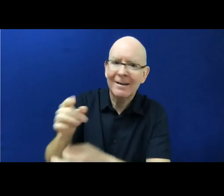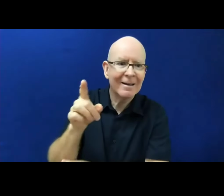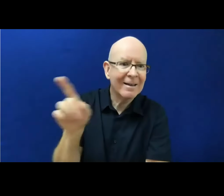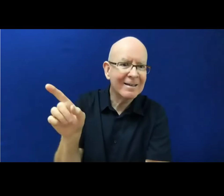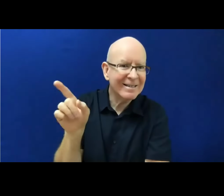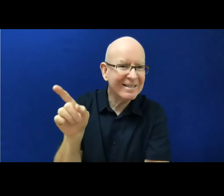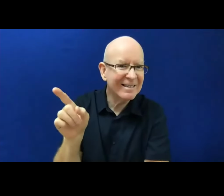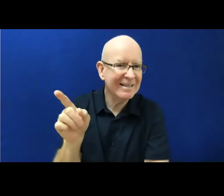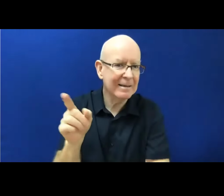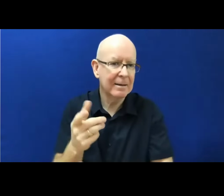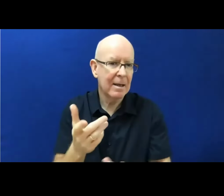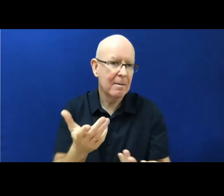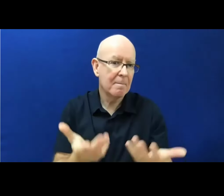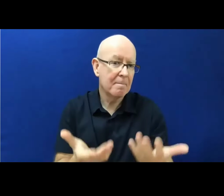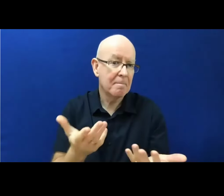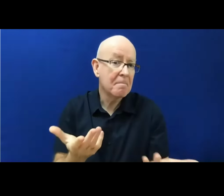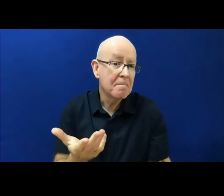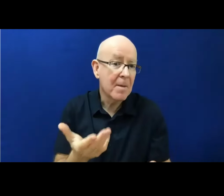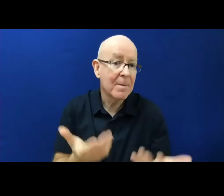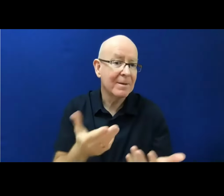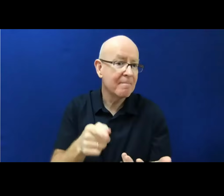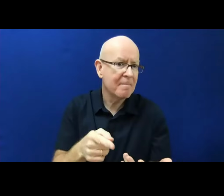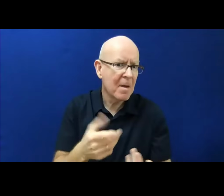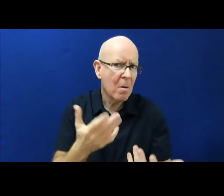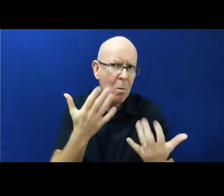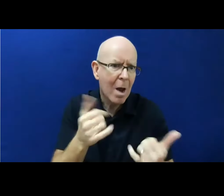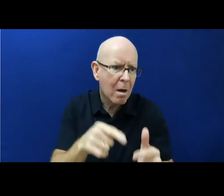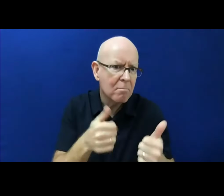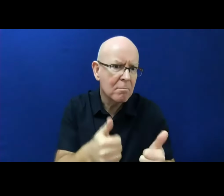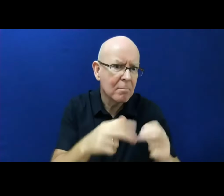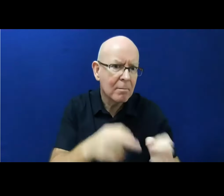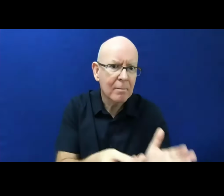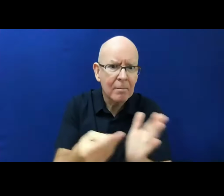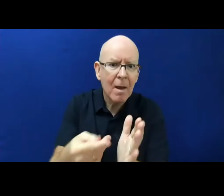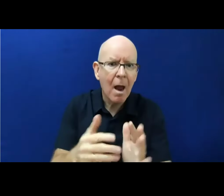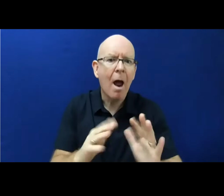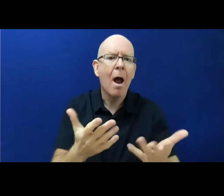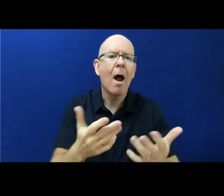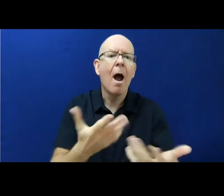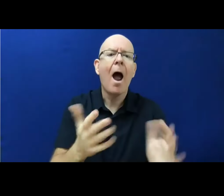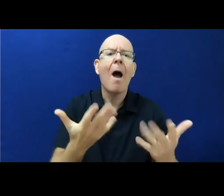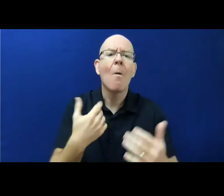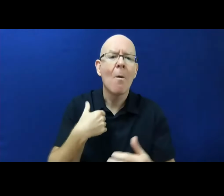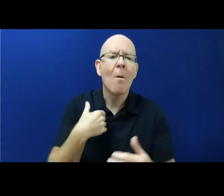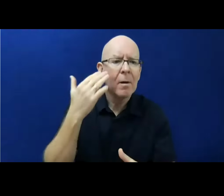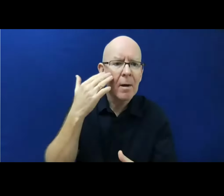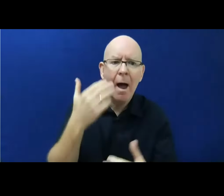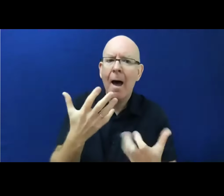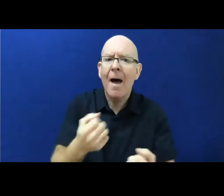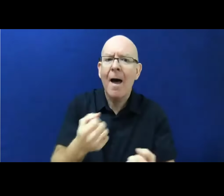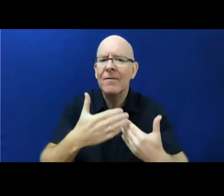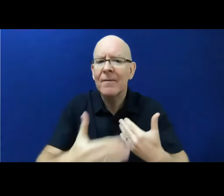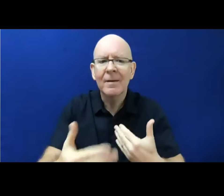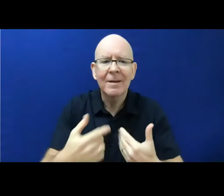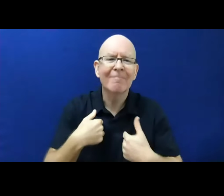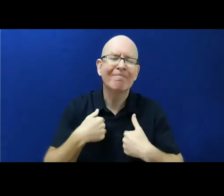this process, is that your work is fundamental. We really need to keep moving ahead with the discussions on the